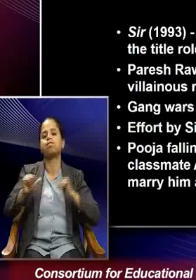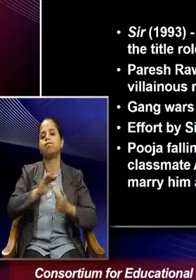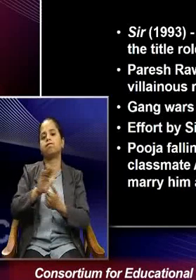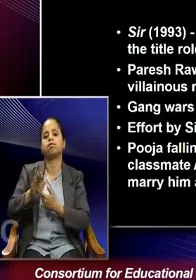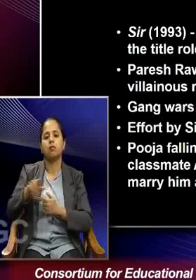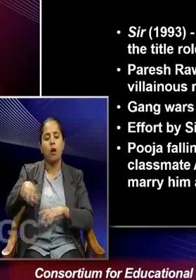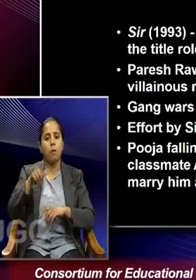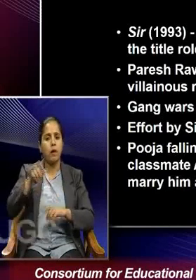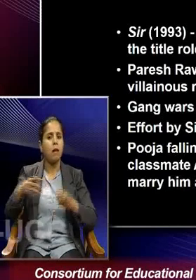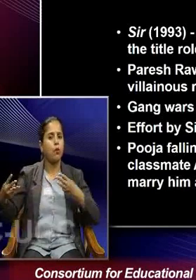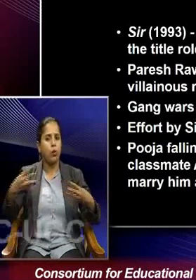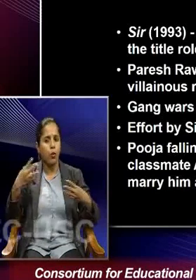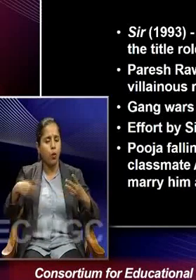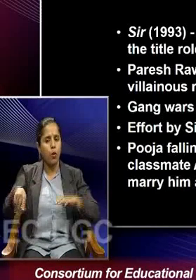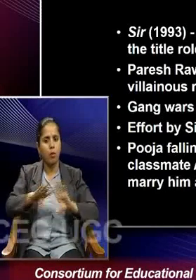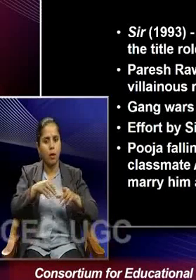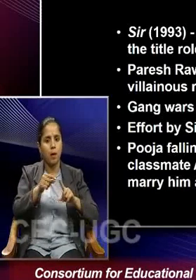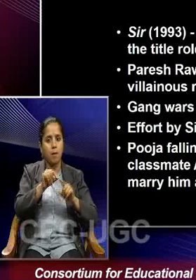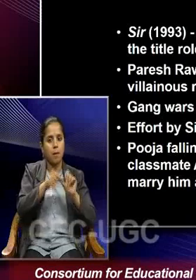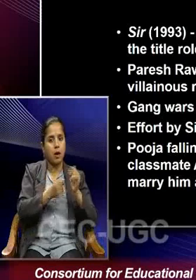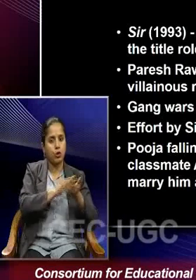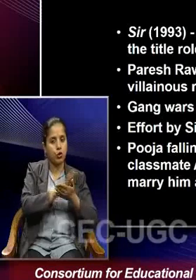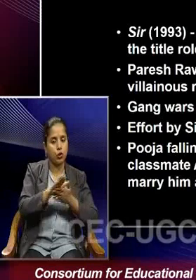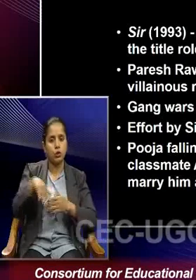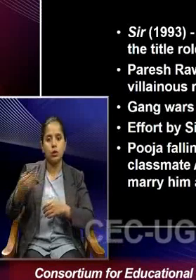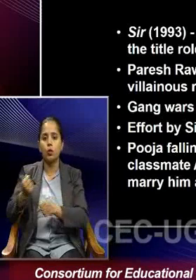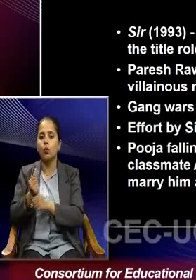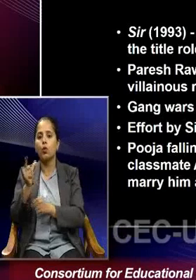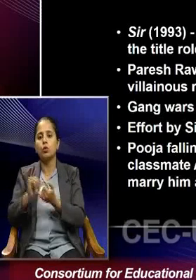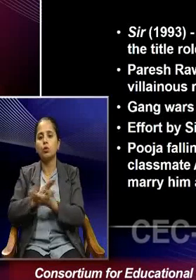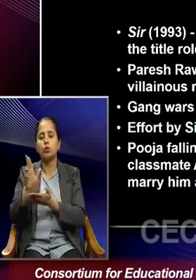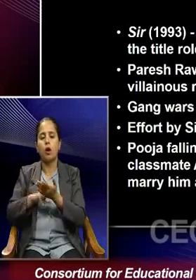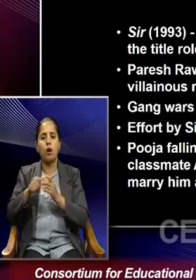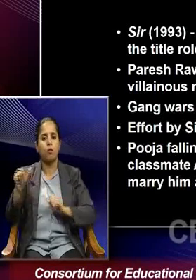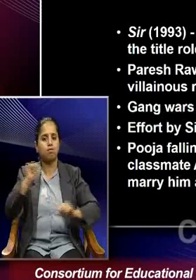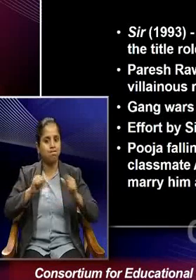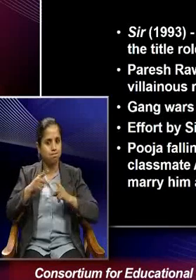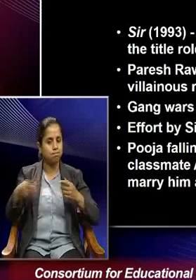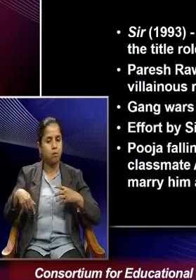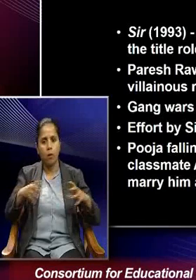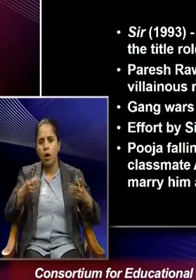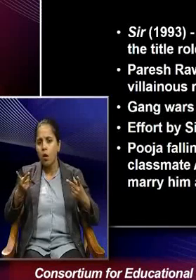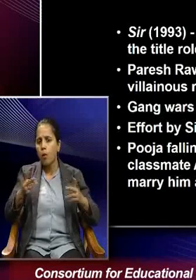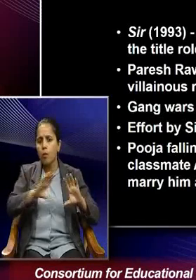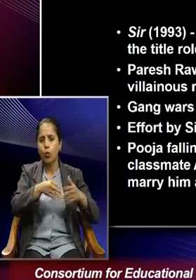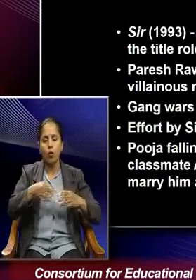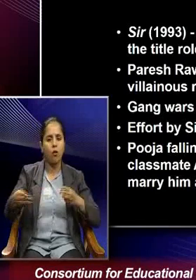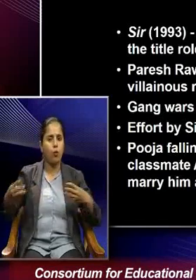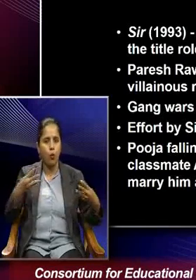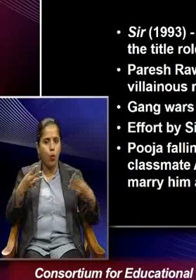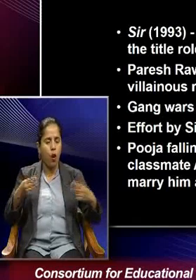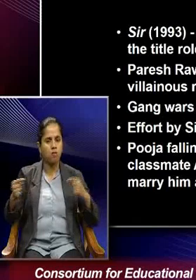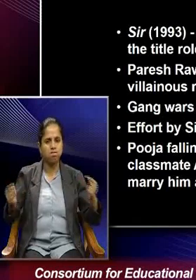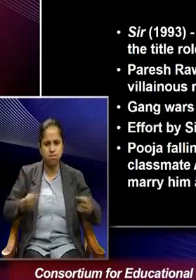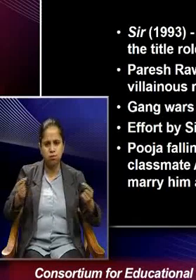the gang wars between the Paresh Rawal and Gulshan Grover, they were acted out, and how both of them, they played the roles